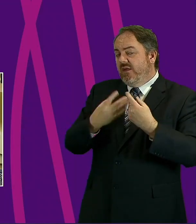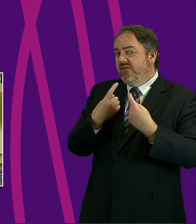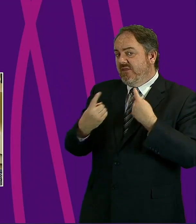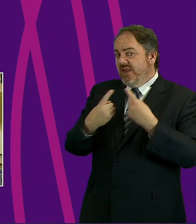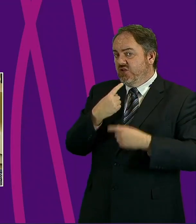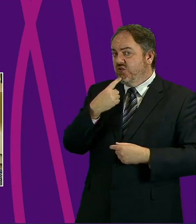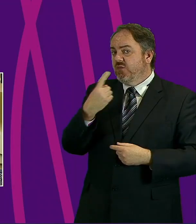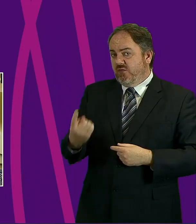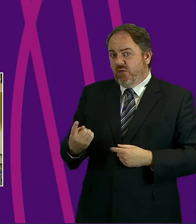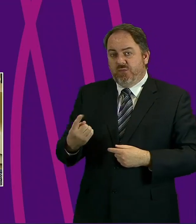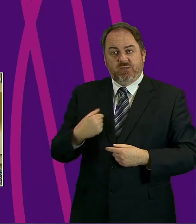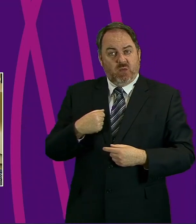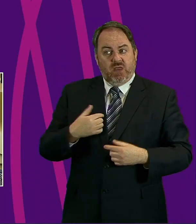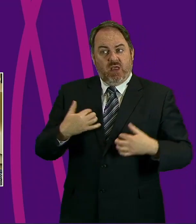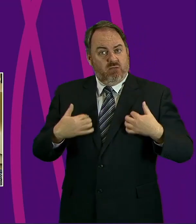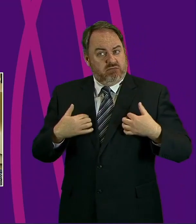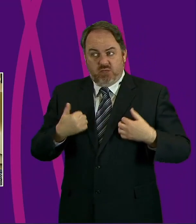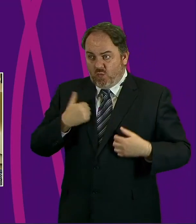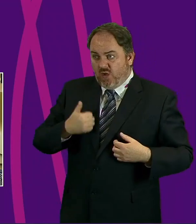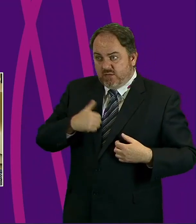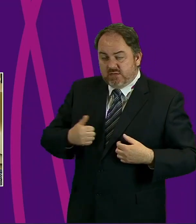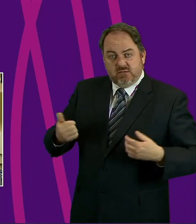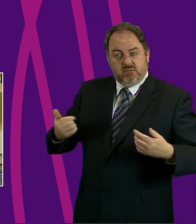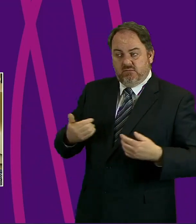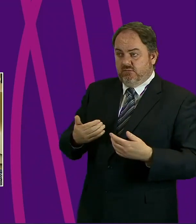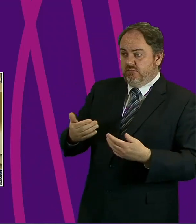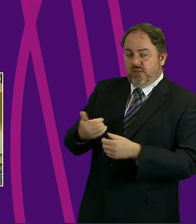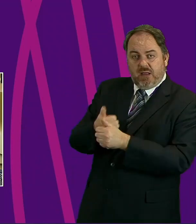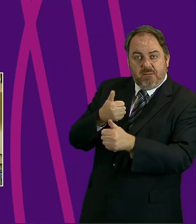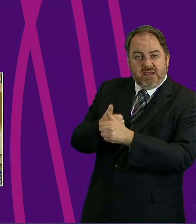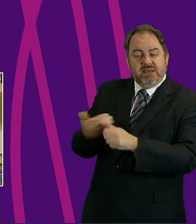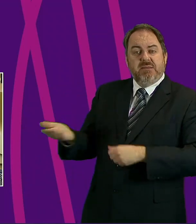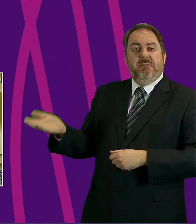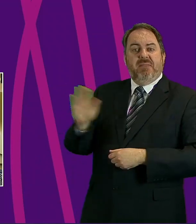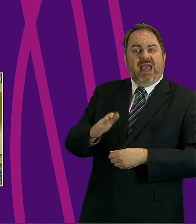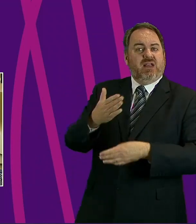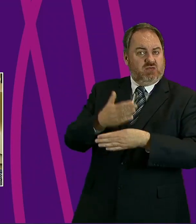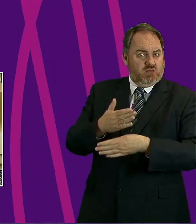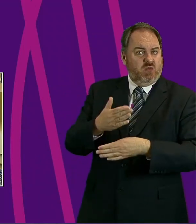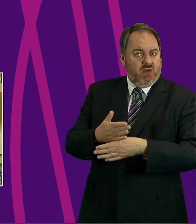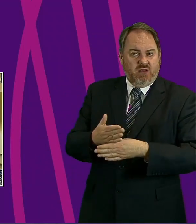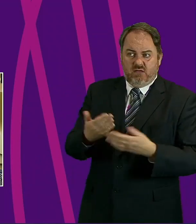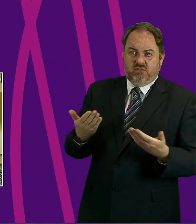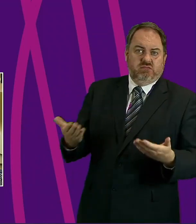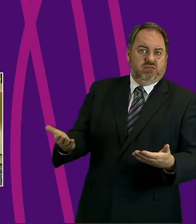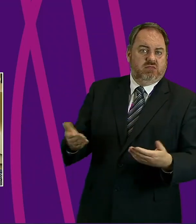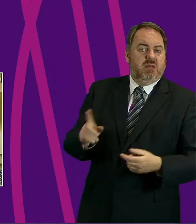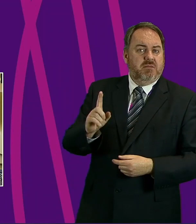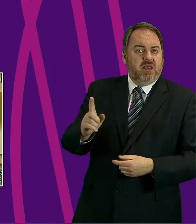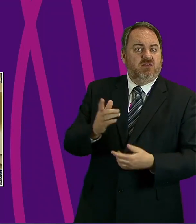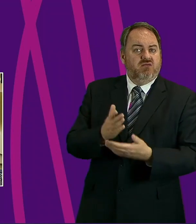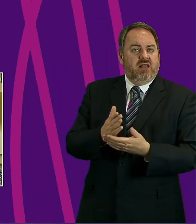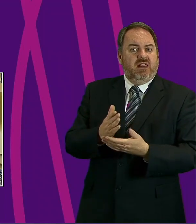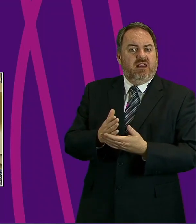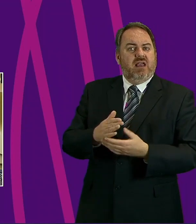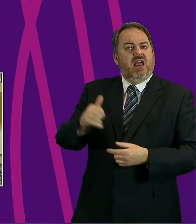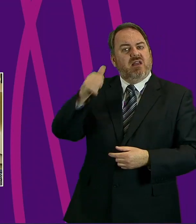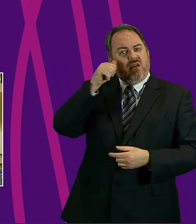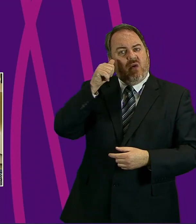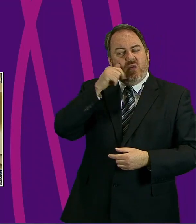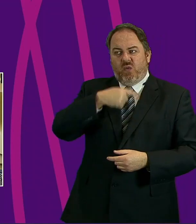workers to get back to work as quickly as possible, but it is essential that we do that safely. I come back to a central point that I know is easy for all of